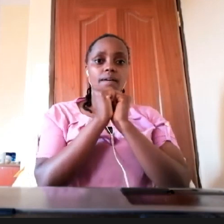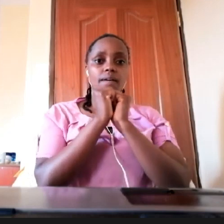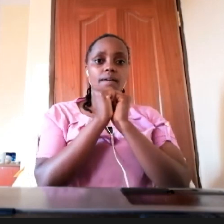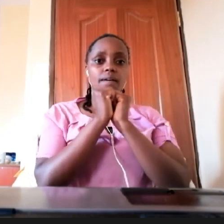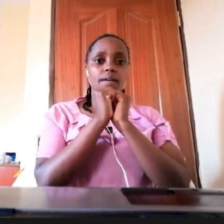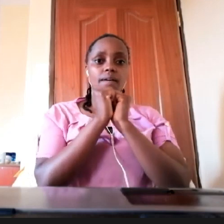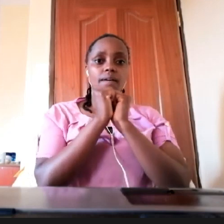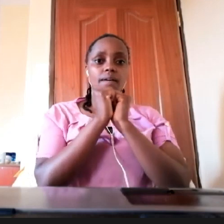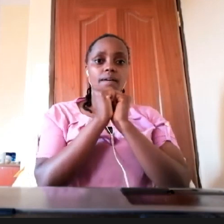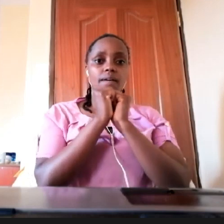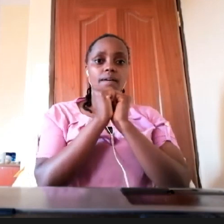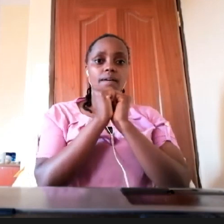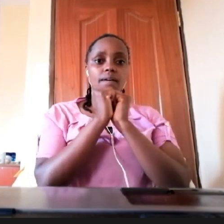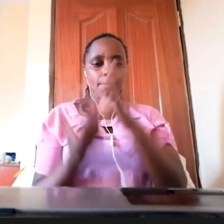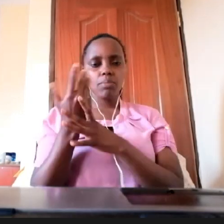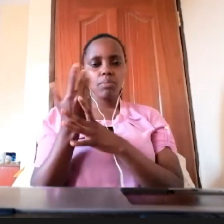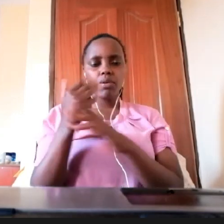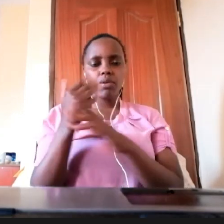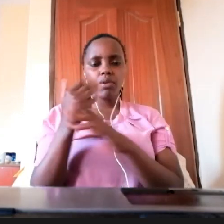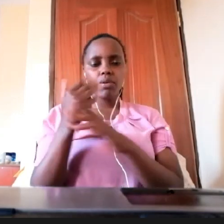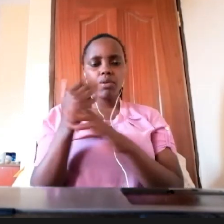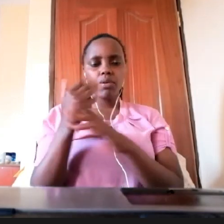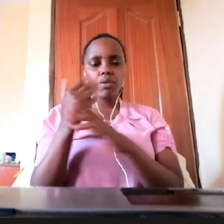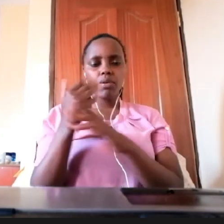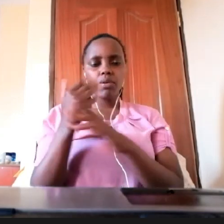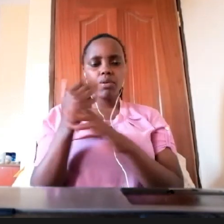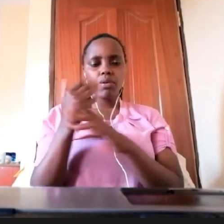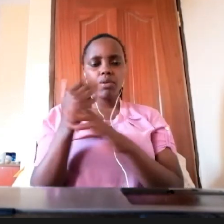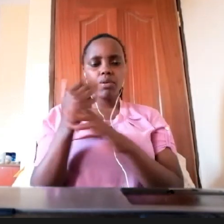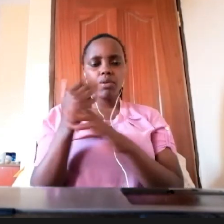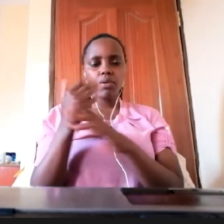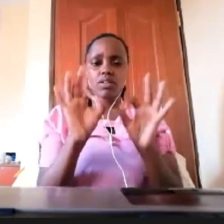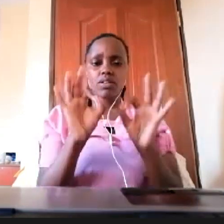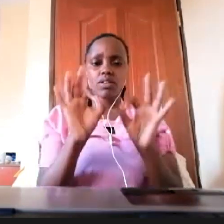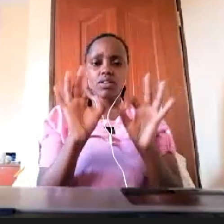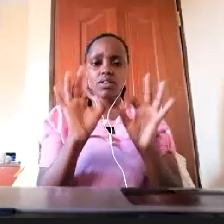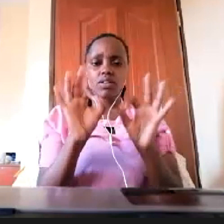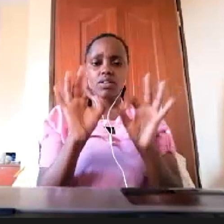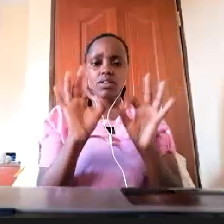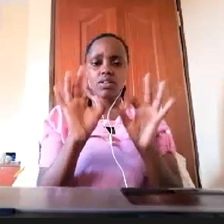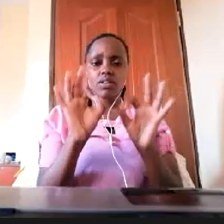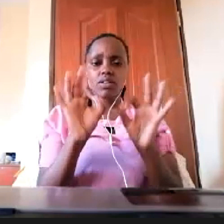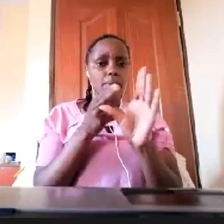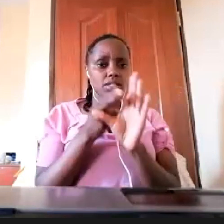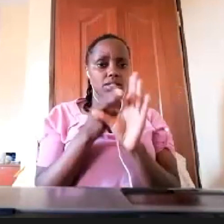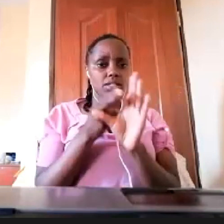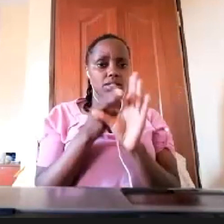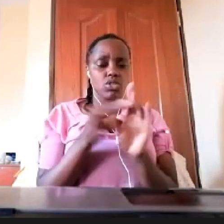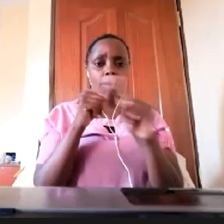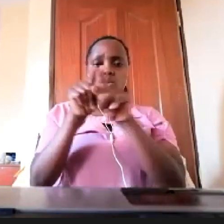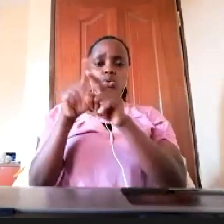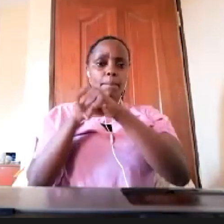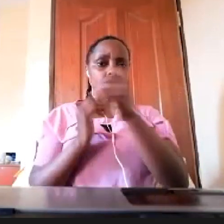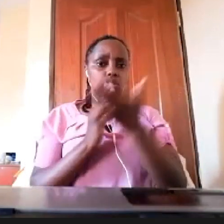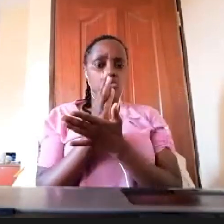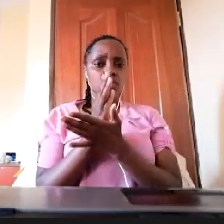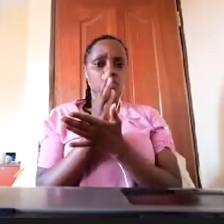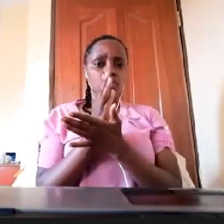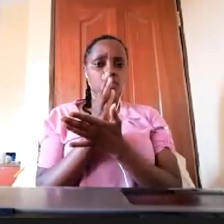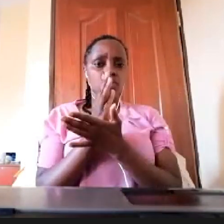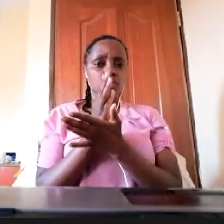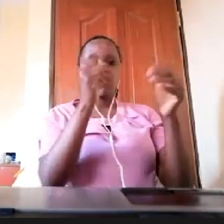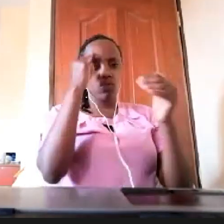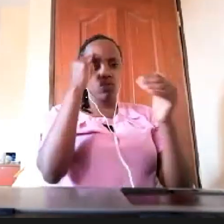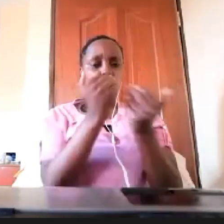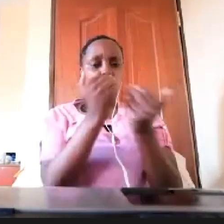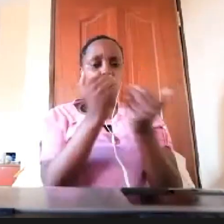Child participation has come up, and this is a challenge to all of us, ensuring effective child participation, but also making sure